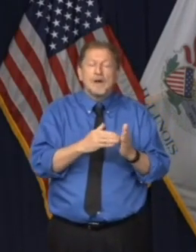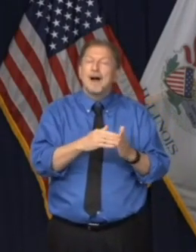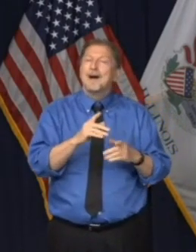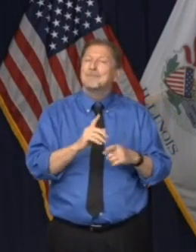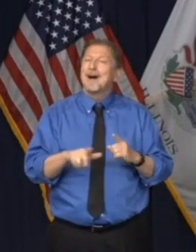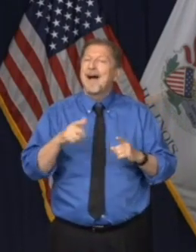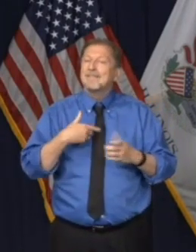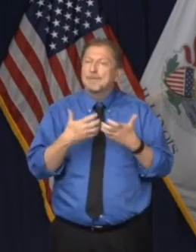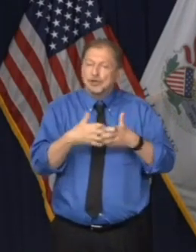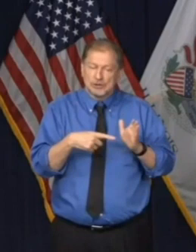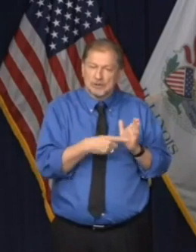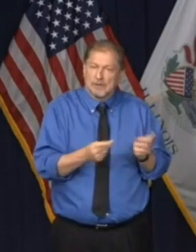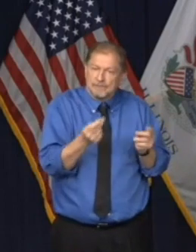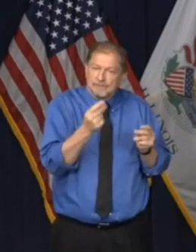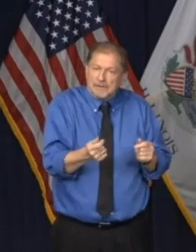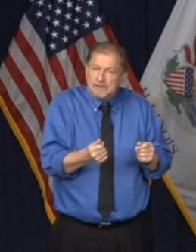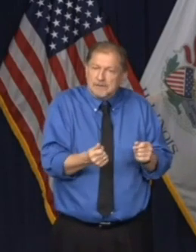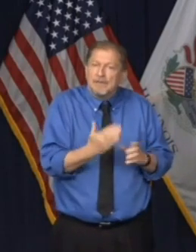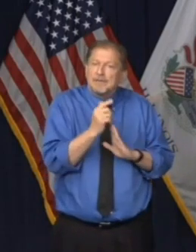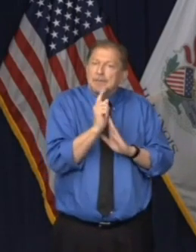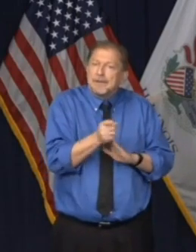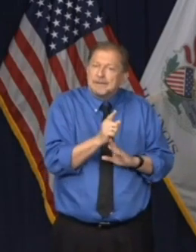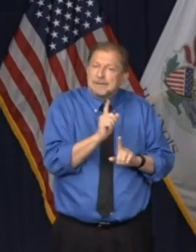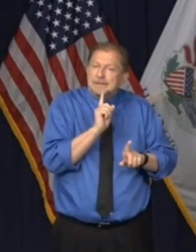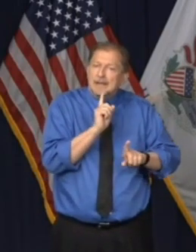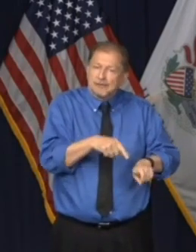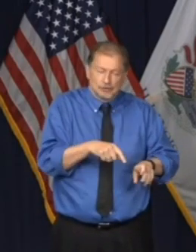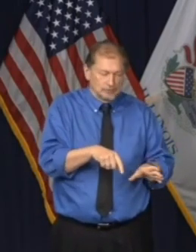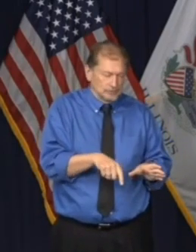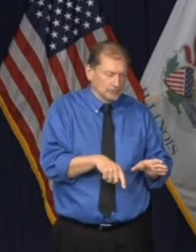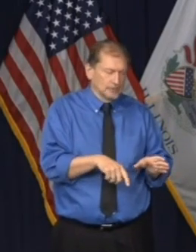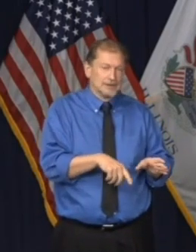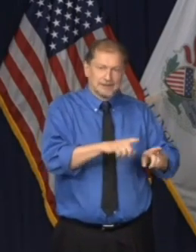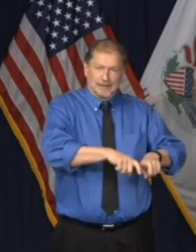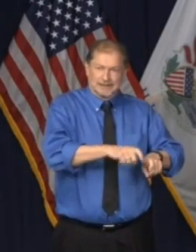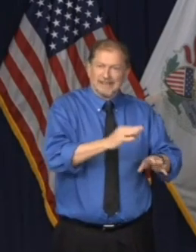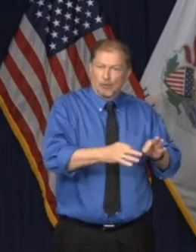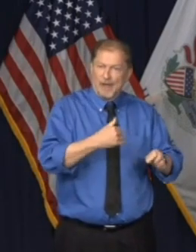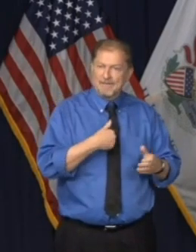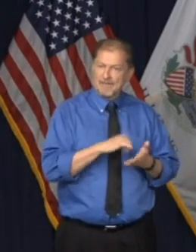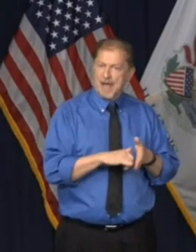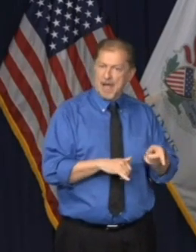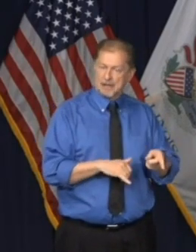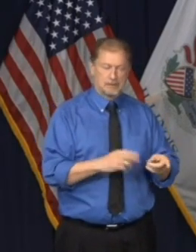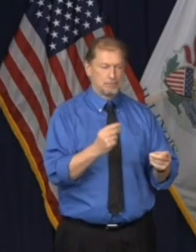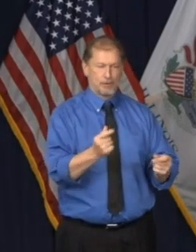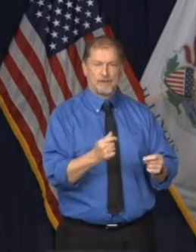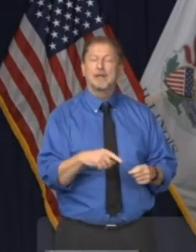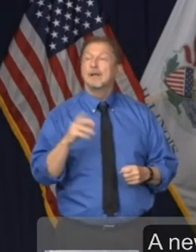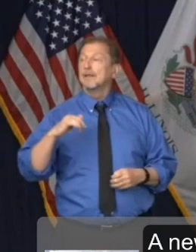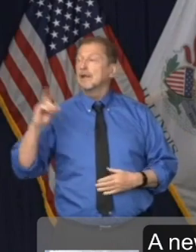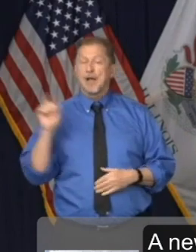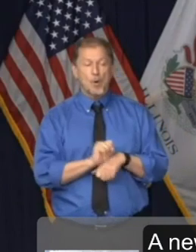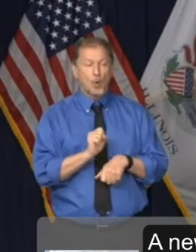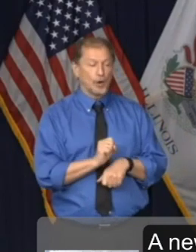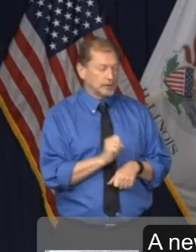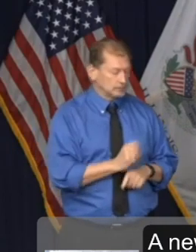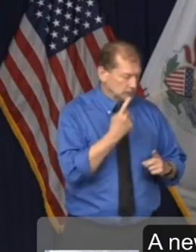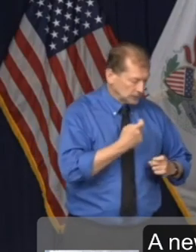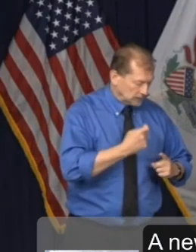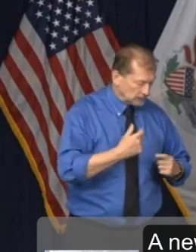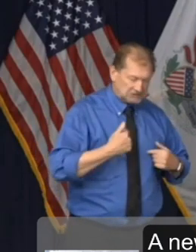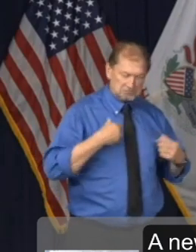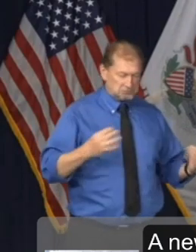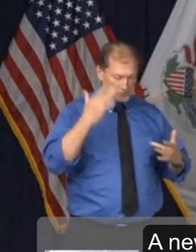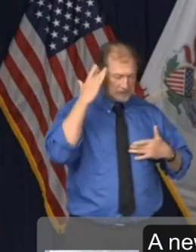right, from Abbott or from one of the other providers. But in other places, maybe